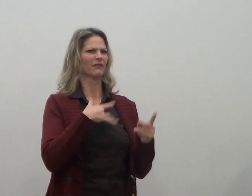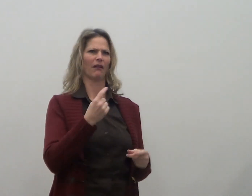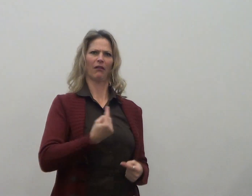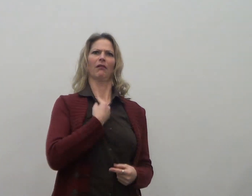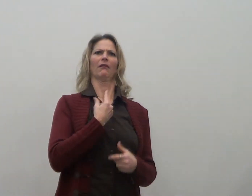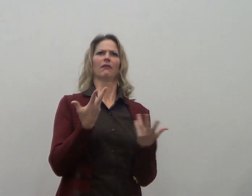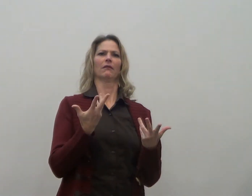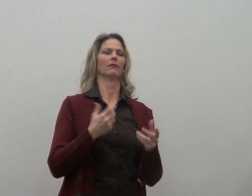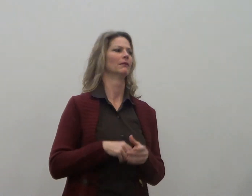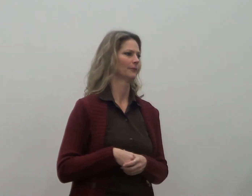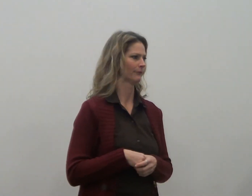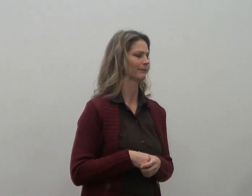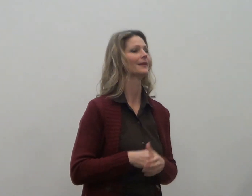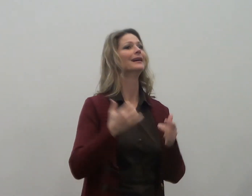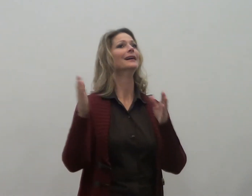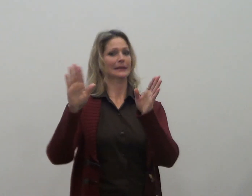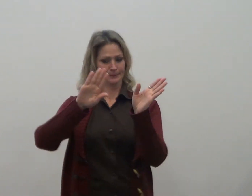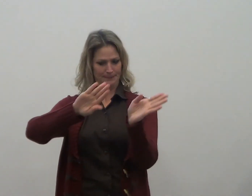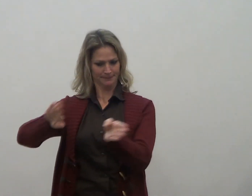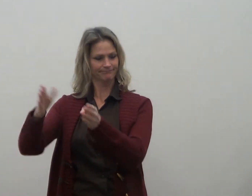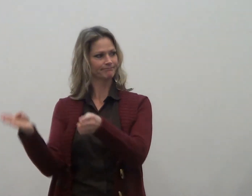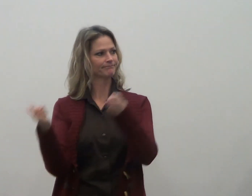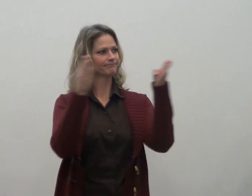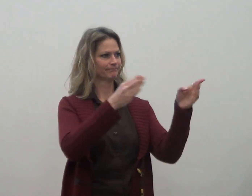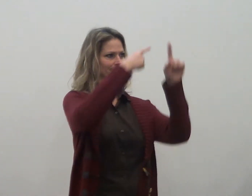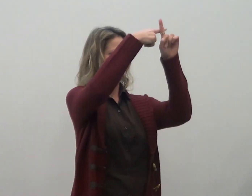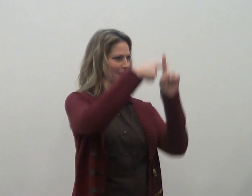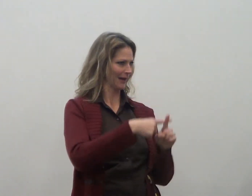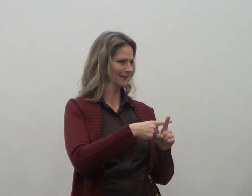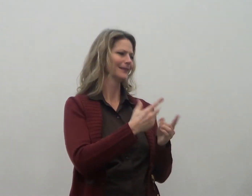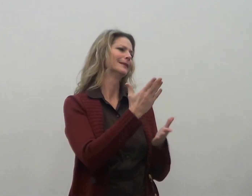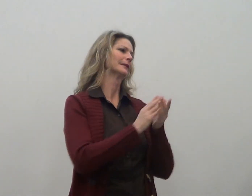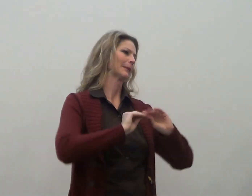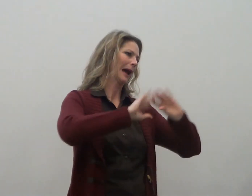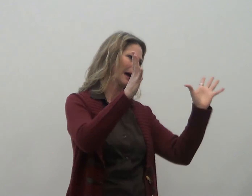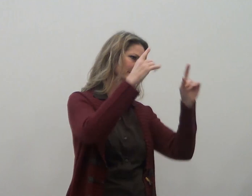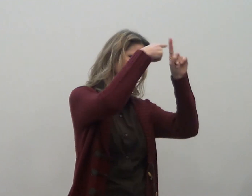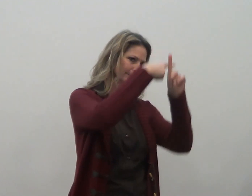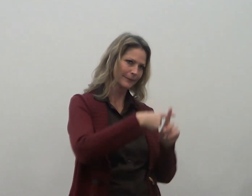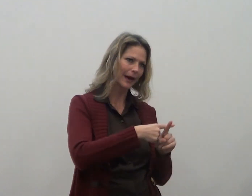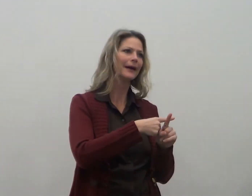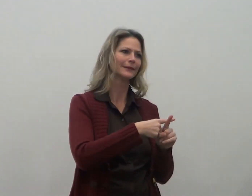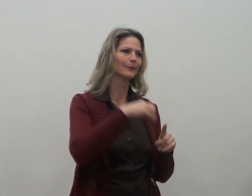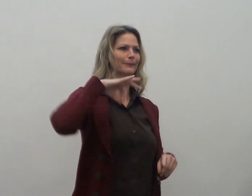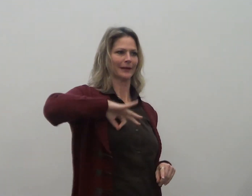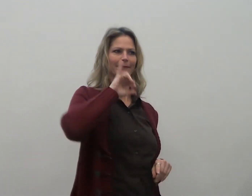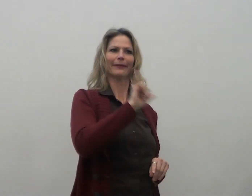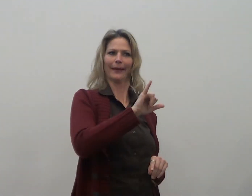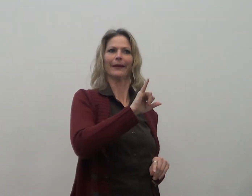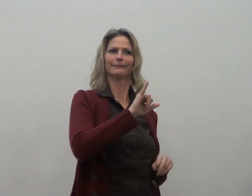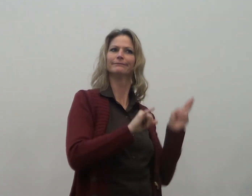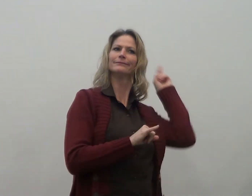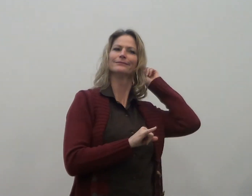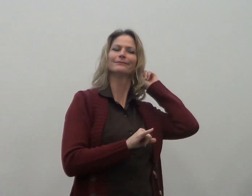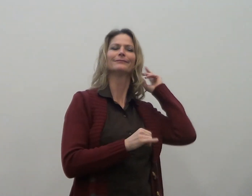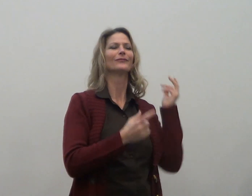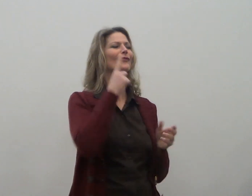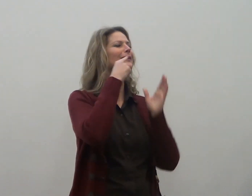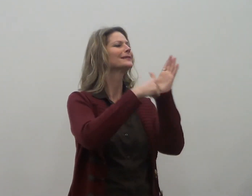Now I'm going to talk about the pros. I think some of the obvious ones are, I'm sure you've all seen videos on YouTube of a child